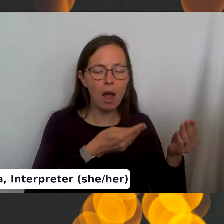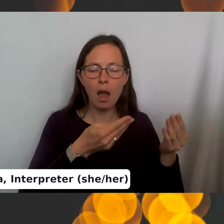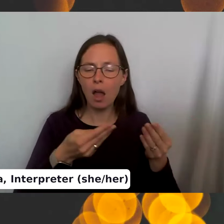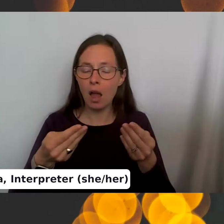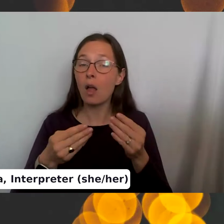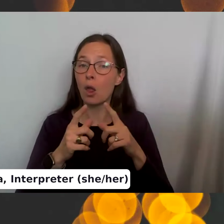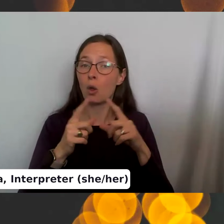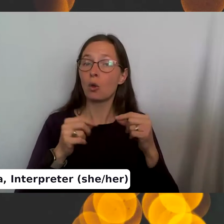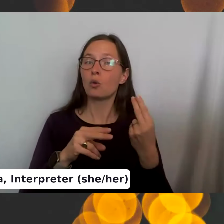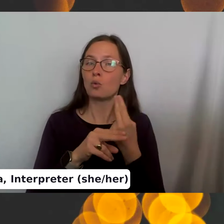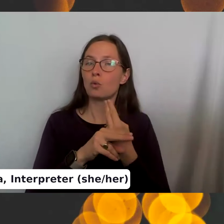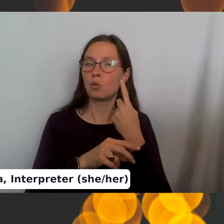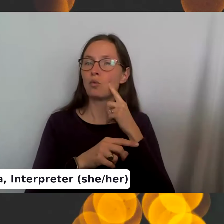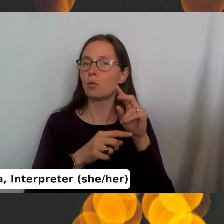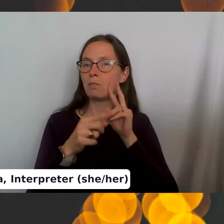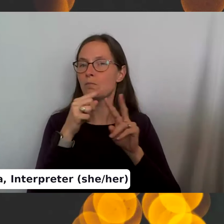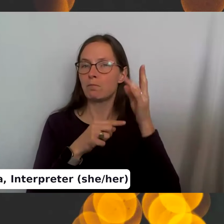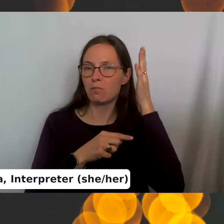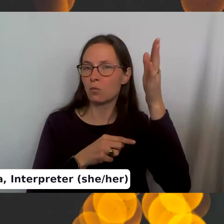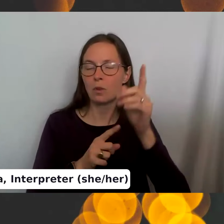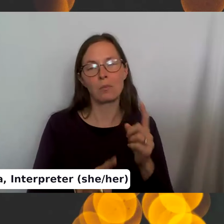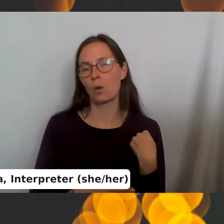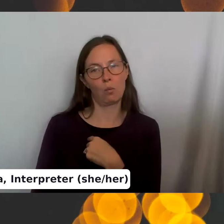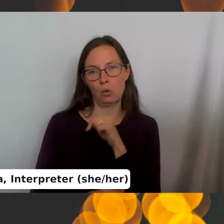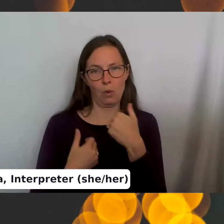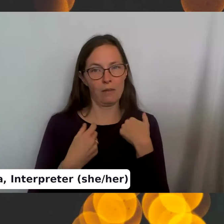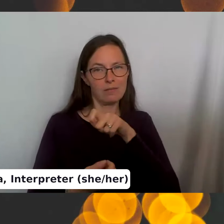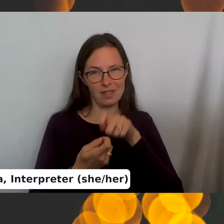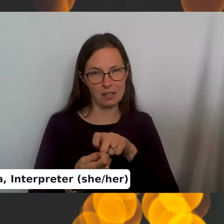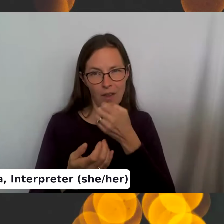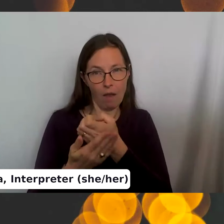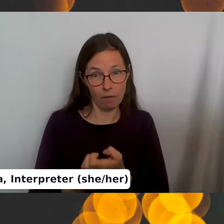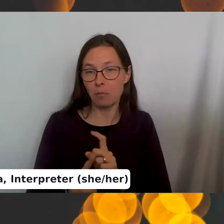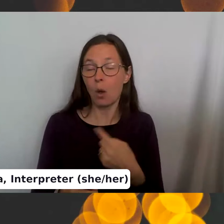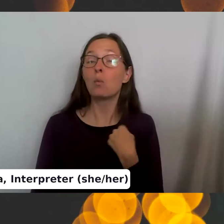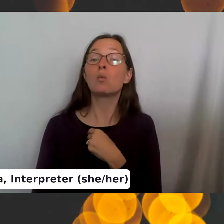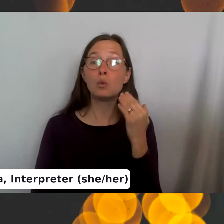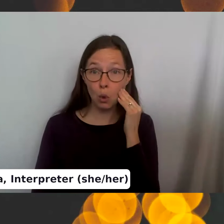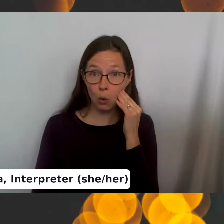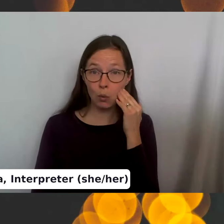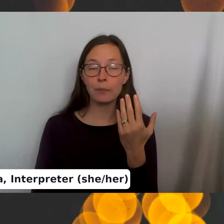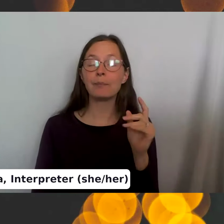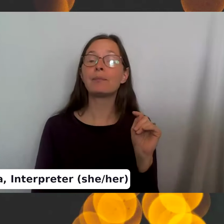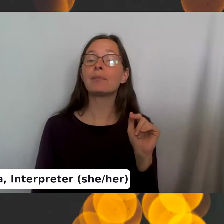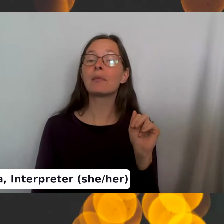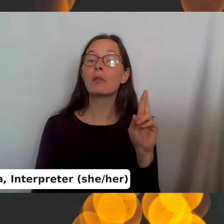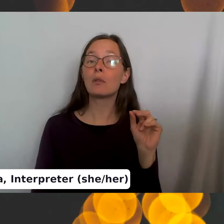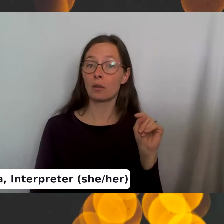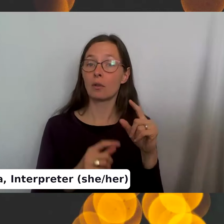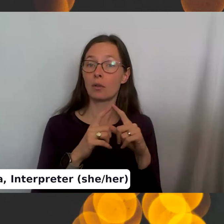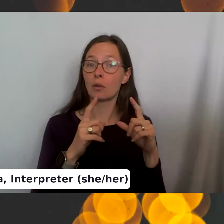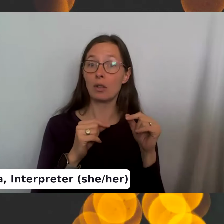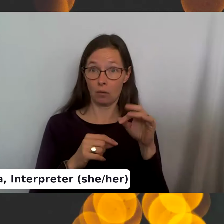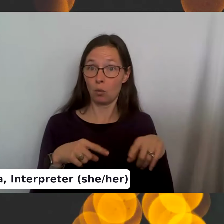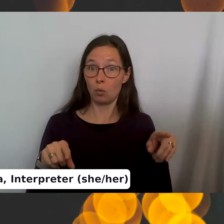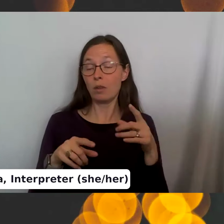don't have specific evidence of that. What we do know for sure is that the tarot cards as we know it, and if you have a